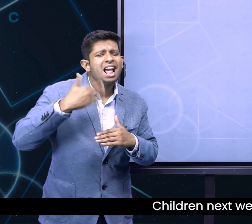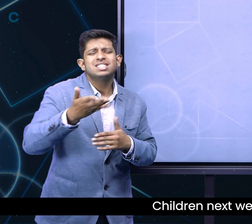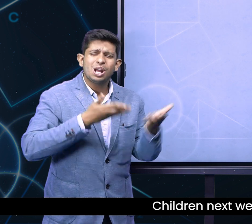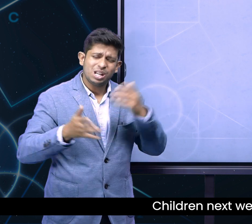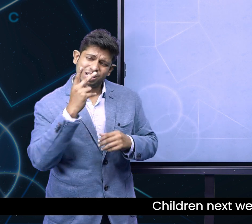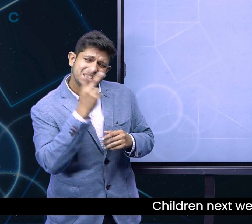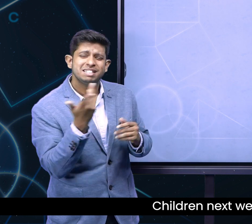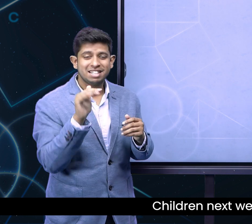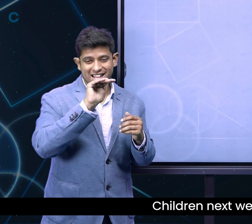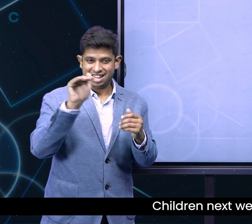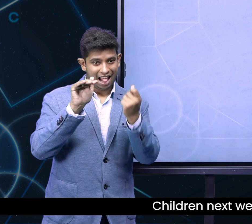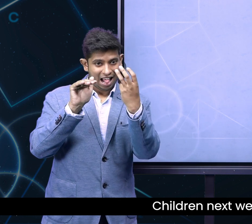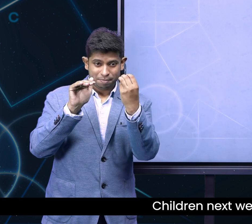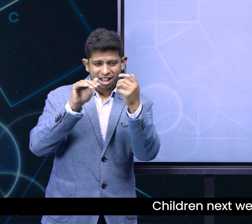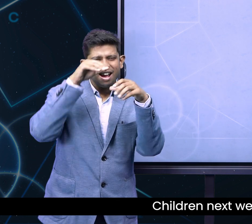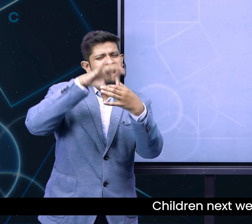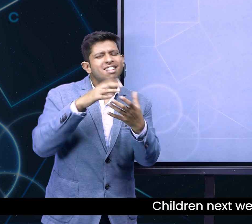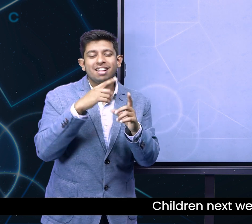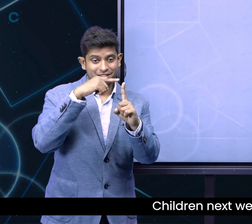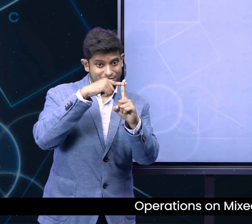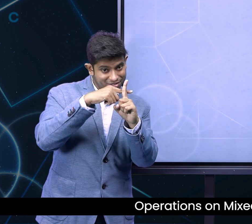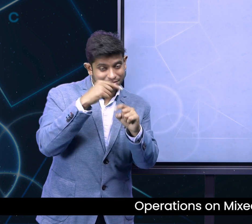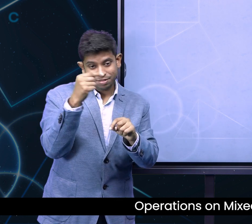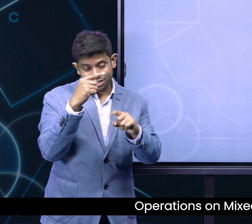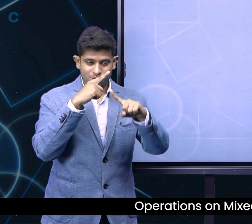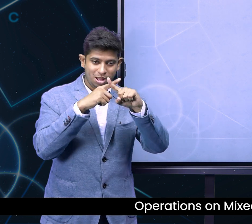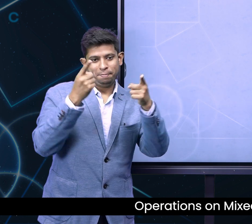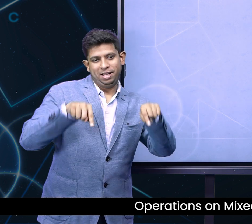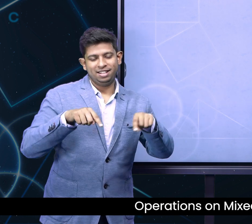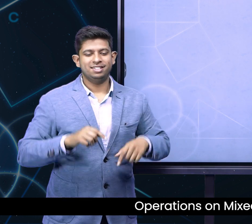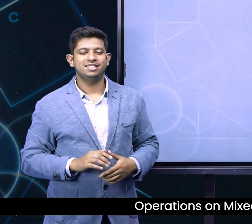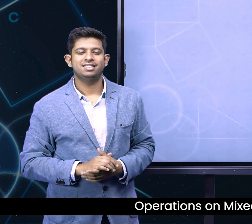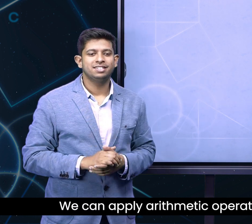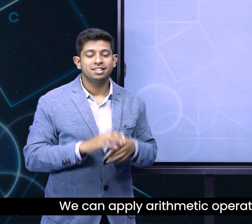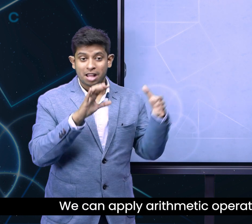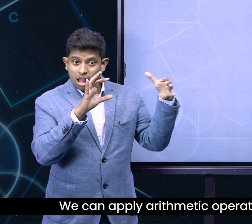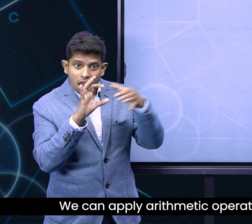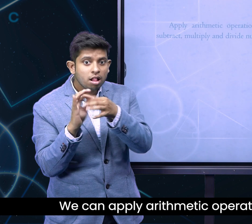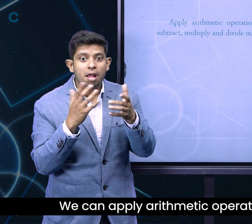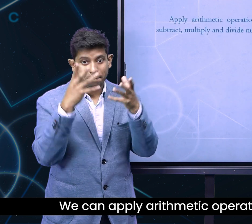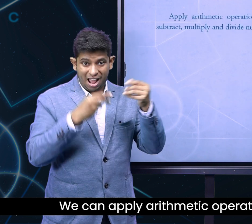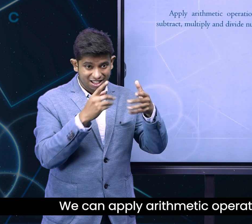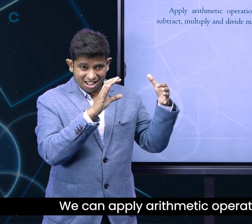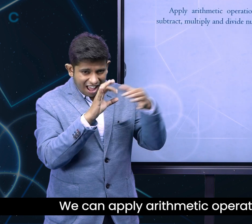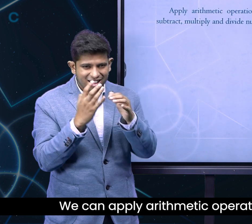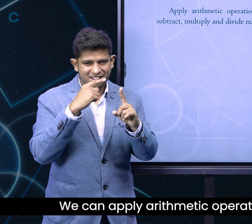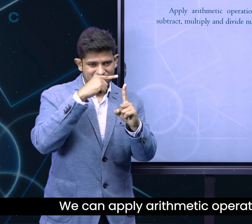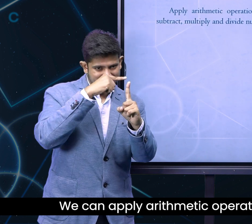Children, next we will see operations on mixed fractions. We can apply arithmetic